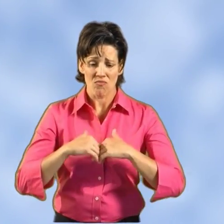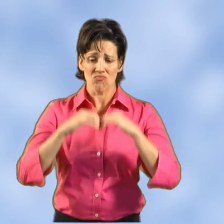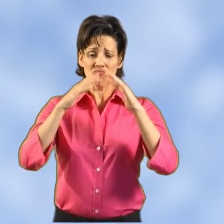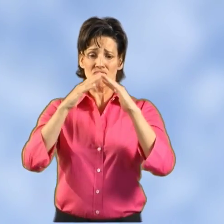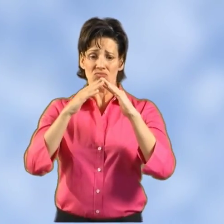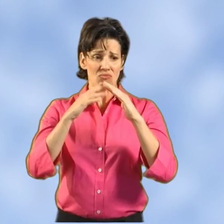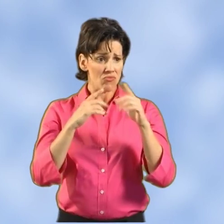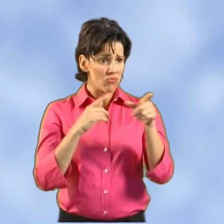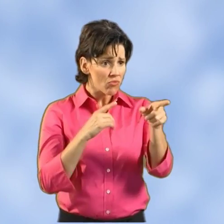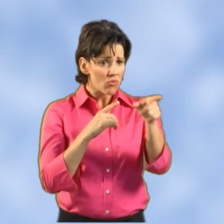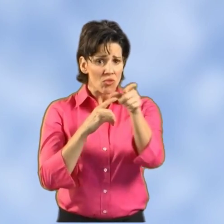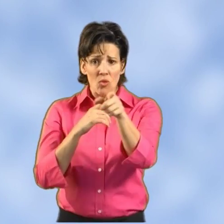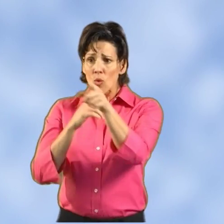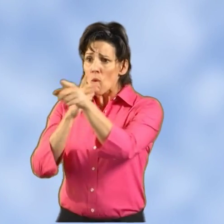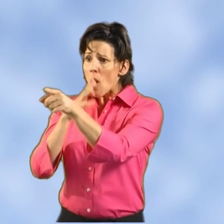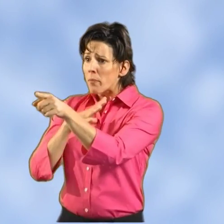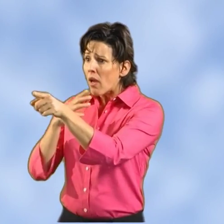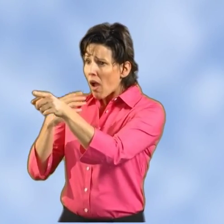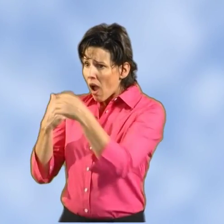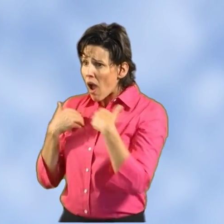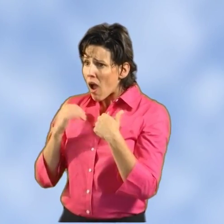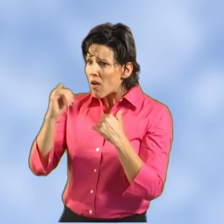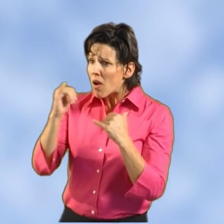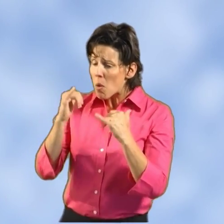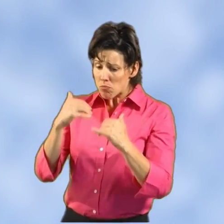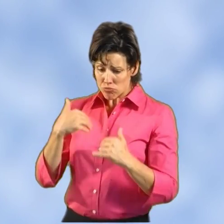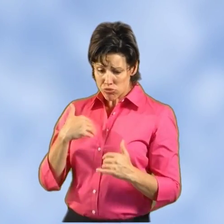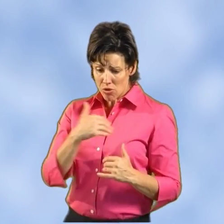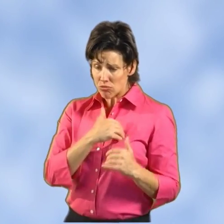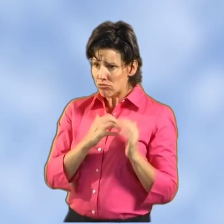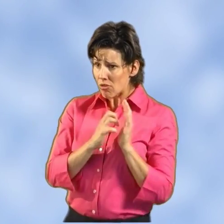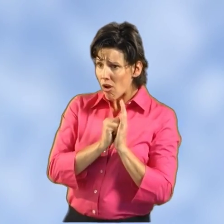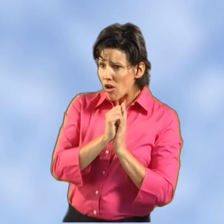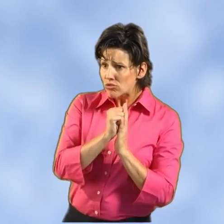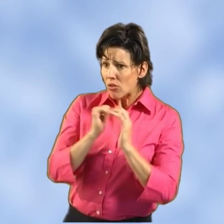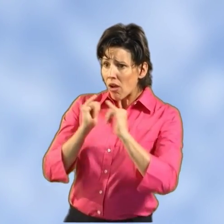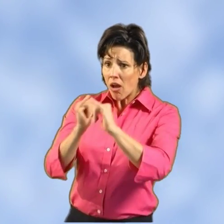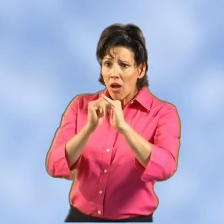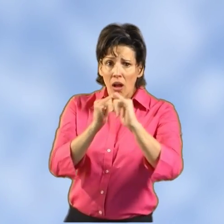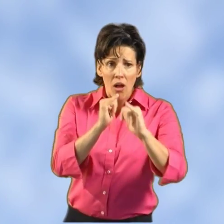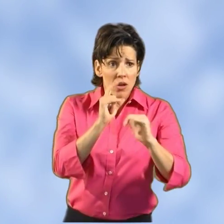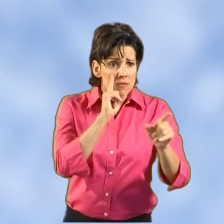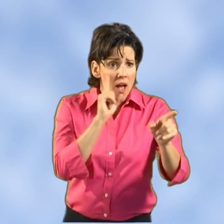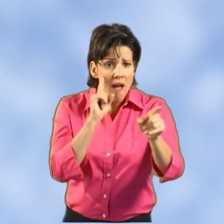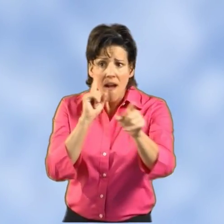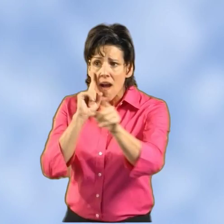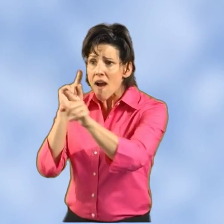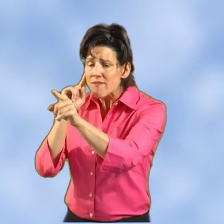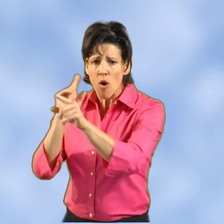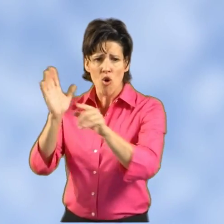You can go ahead and form a support group with other deaf and hard of hearing breast cancer survivors.